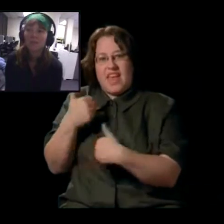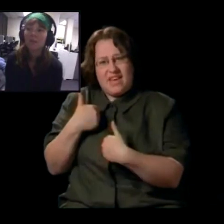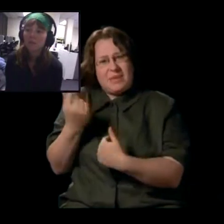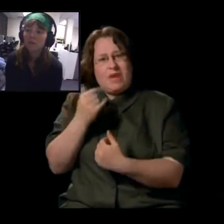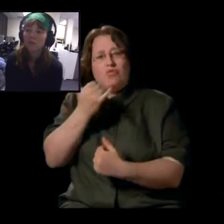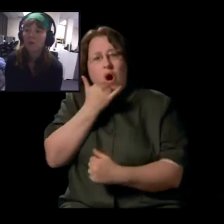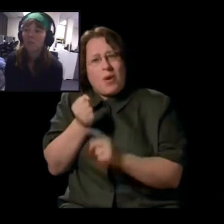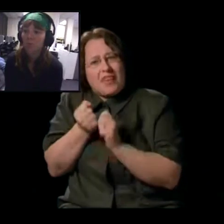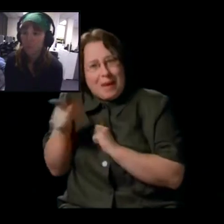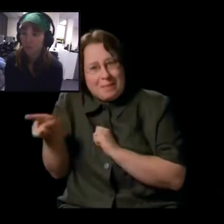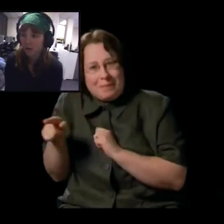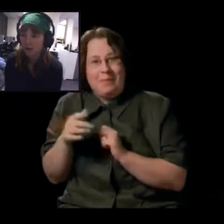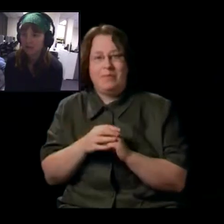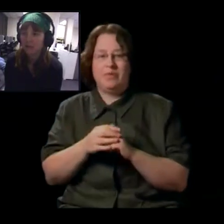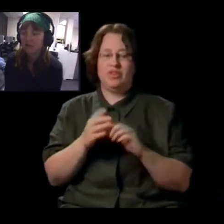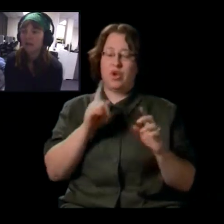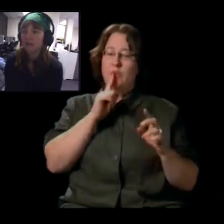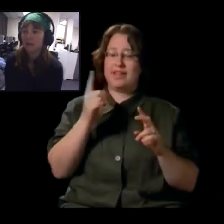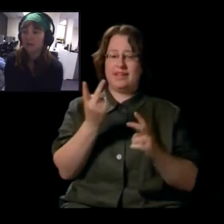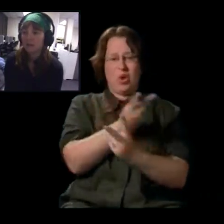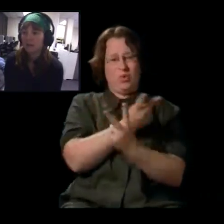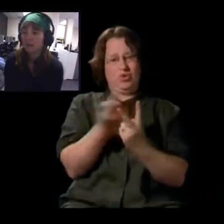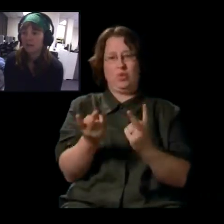and that there is a problem with the person.